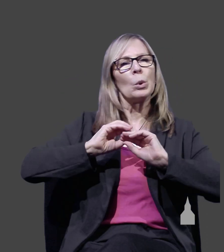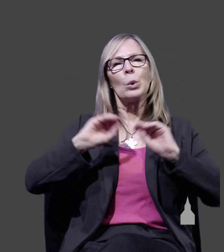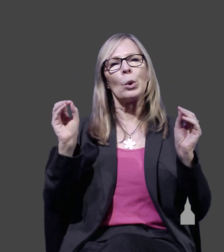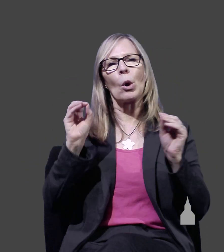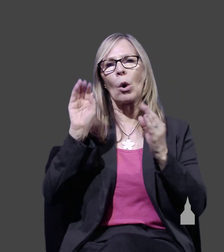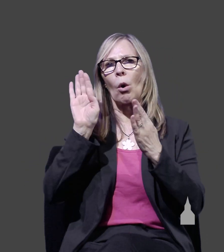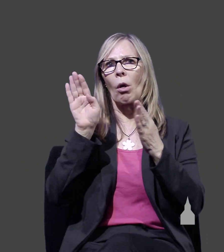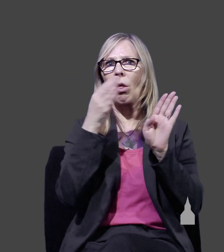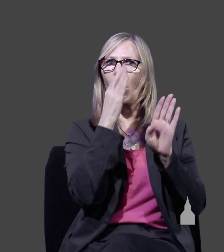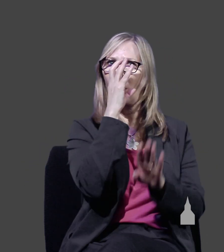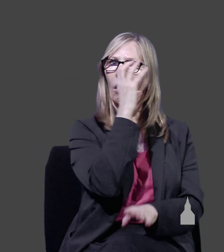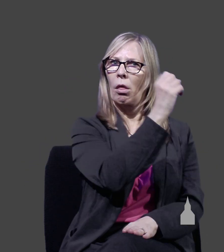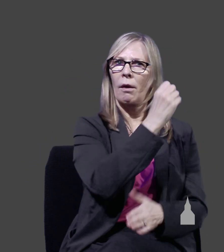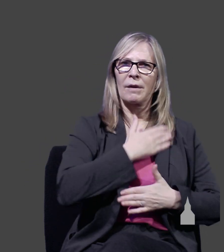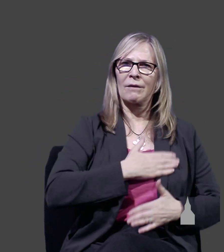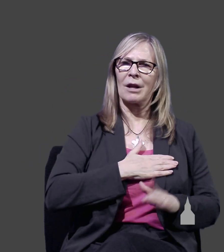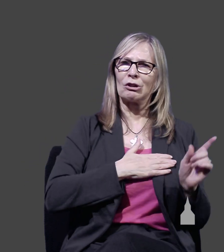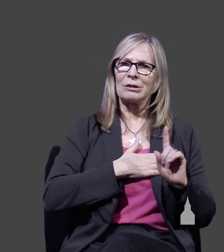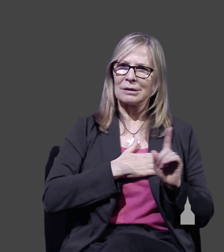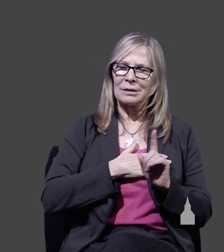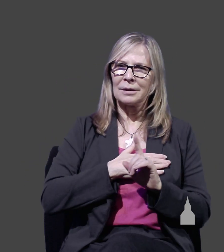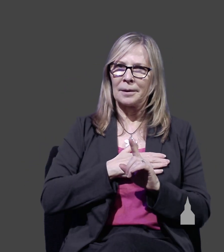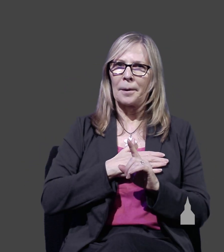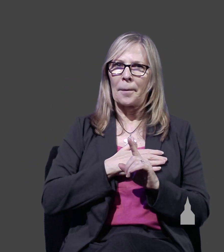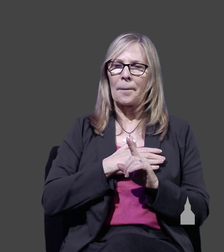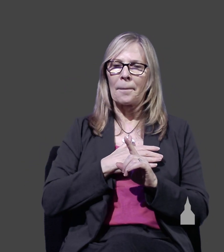in regards to its lusts.